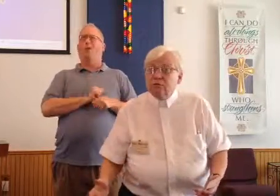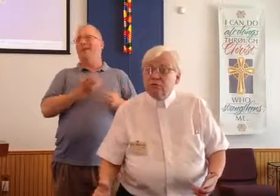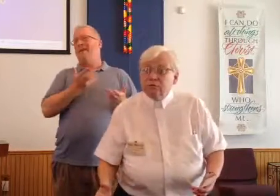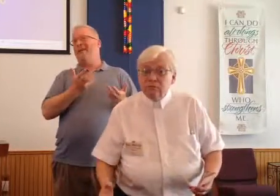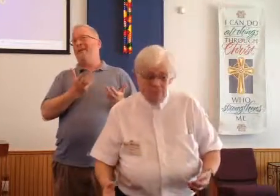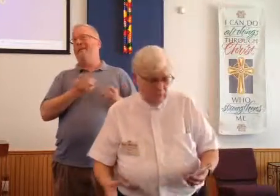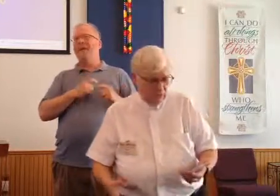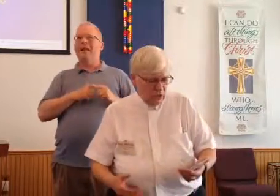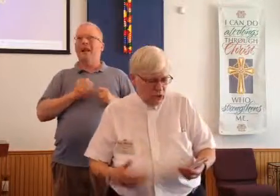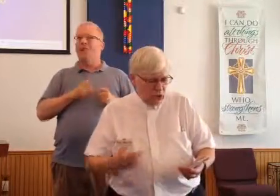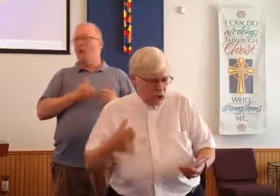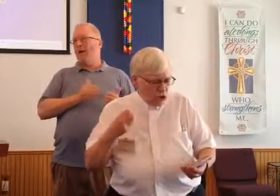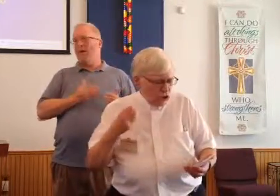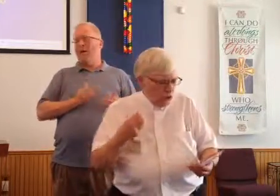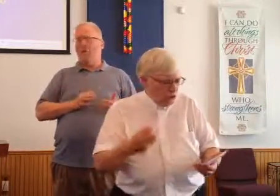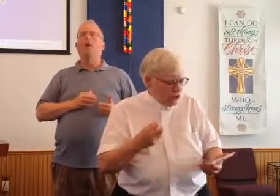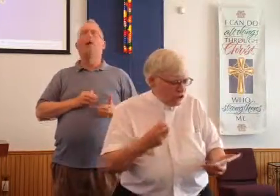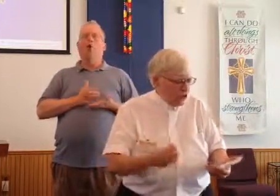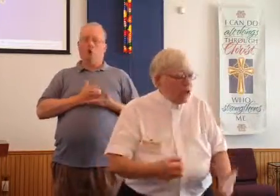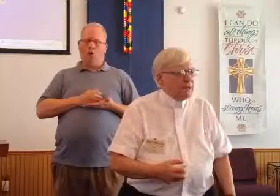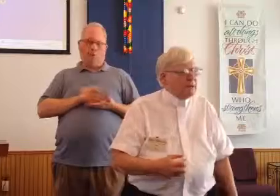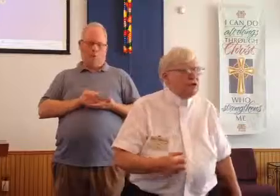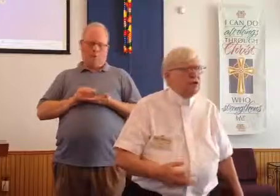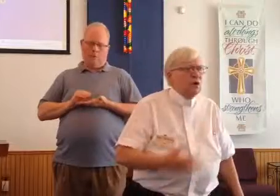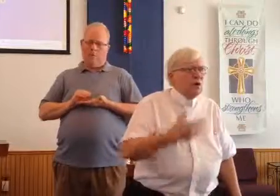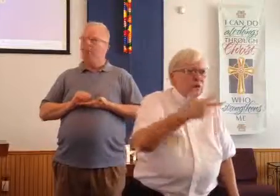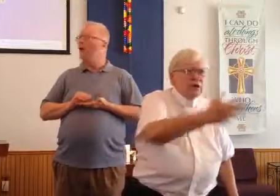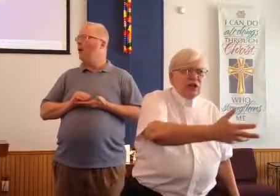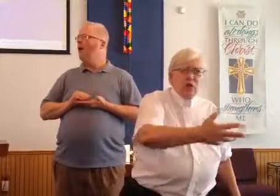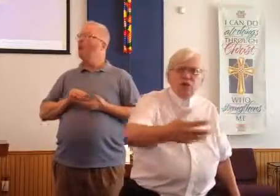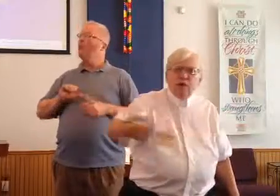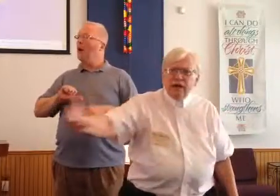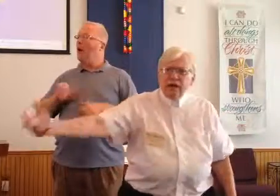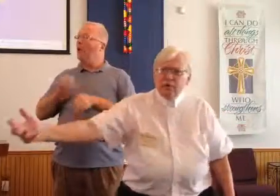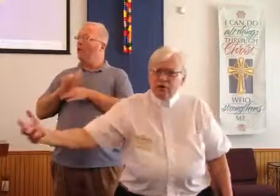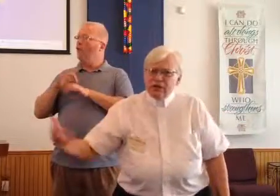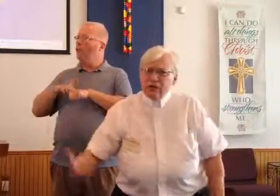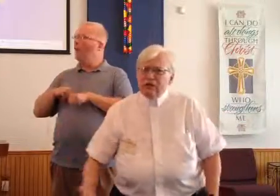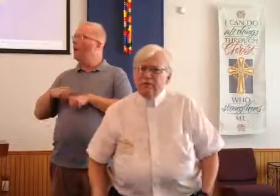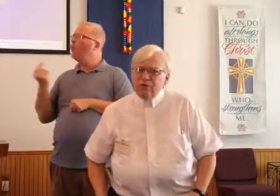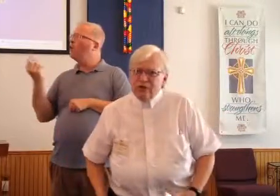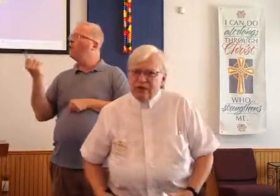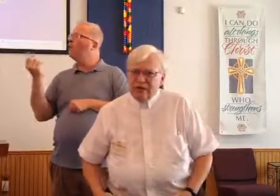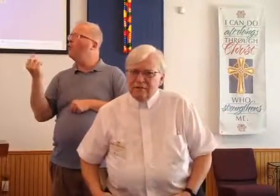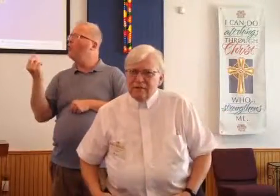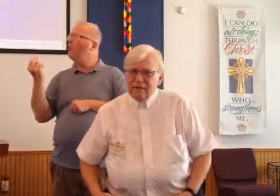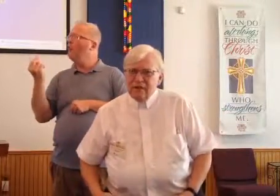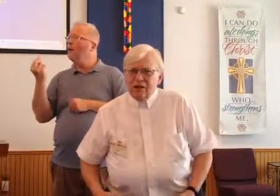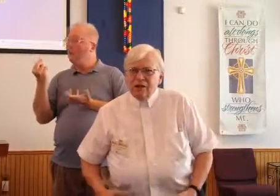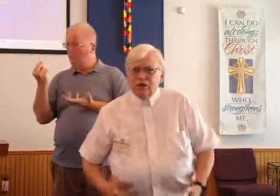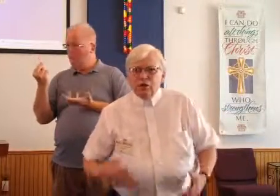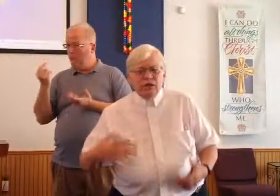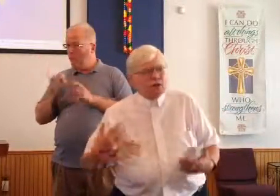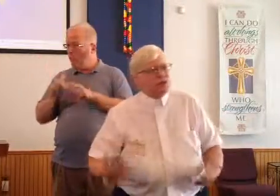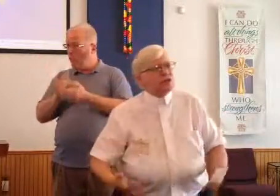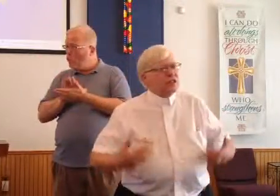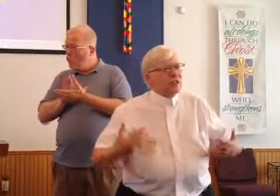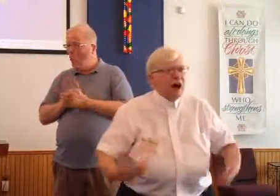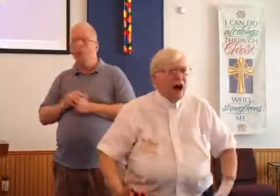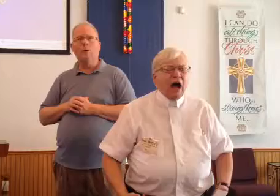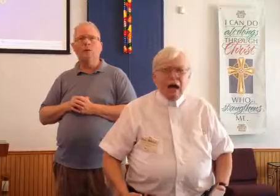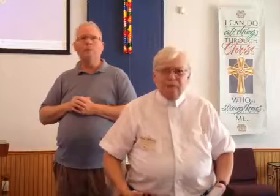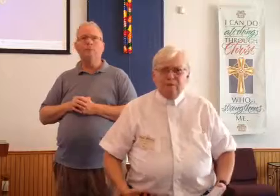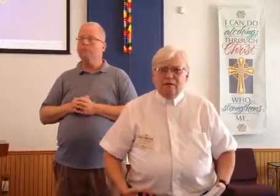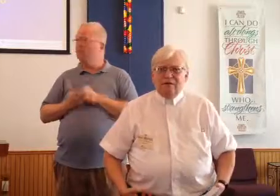school? Do you use the time to reach out to our neighbors in our community? Do we use